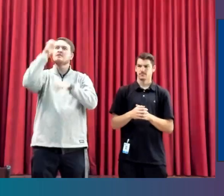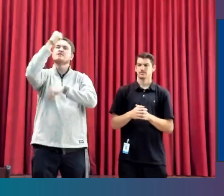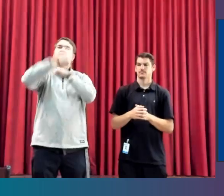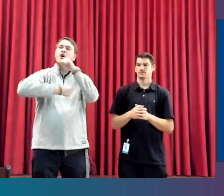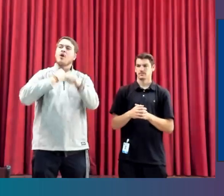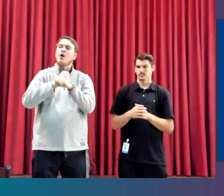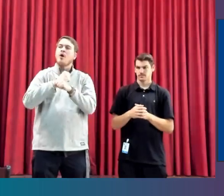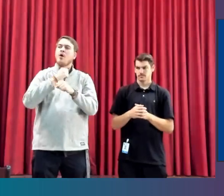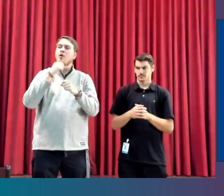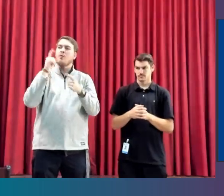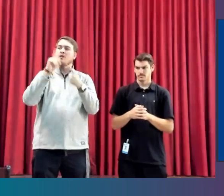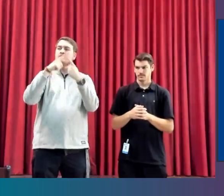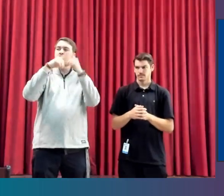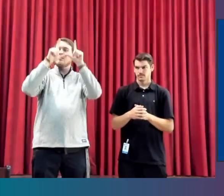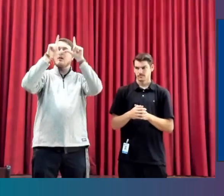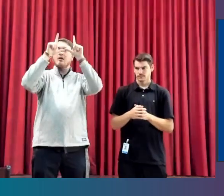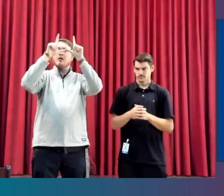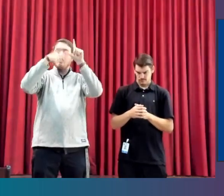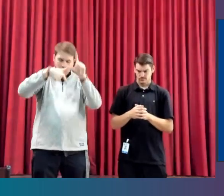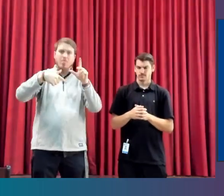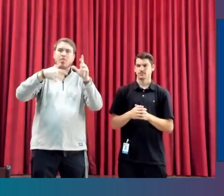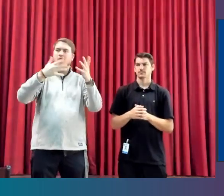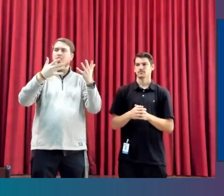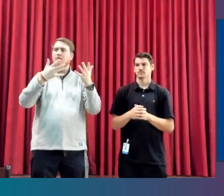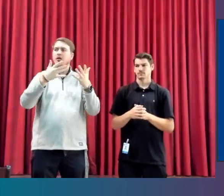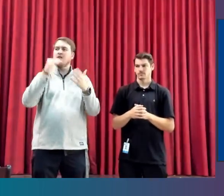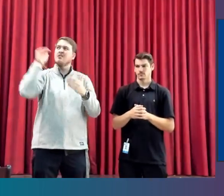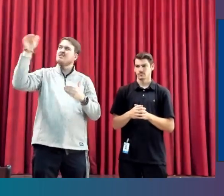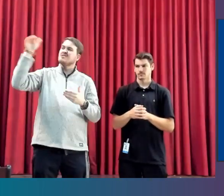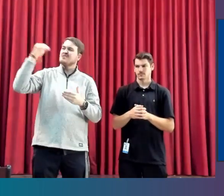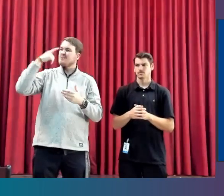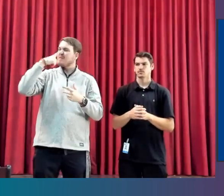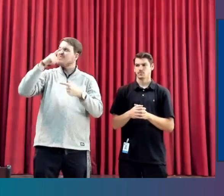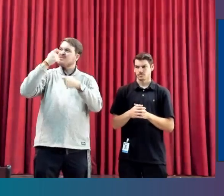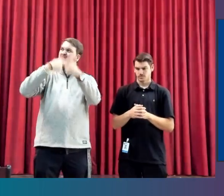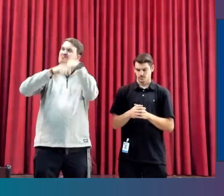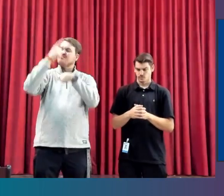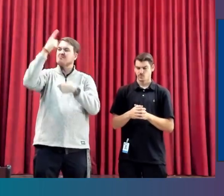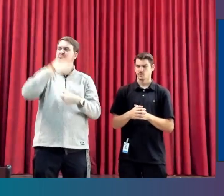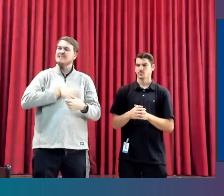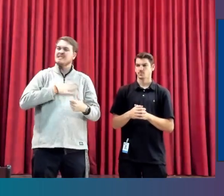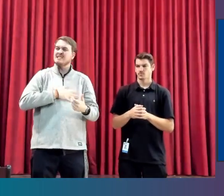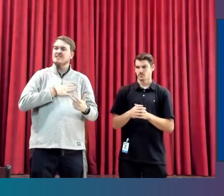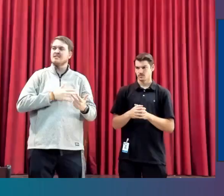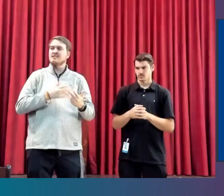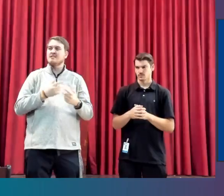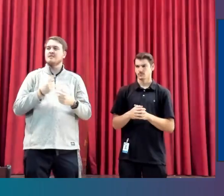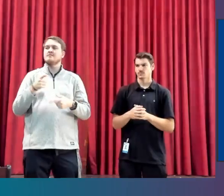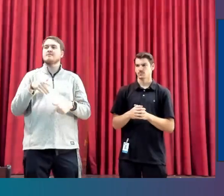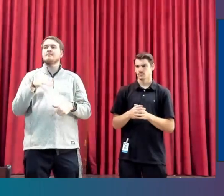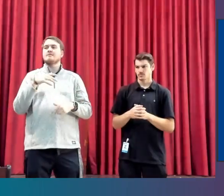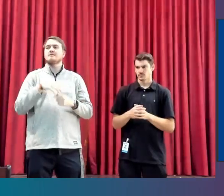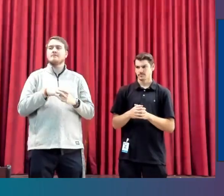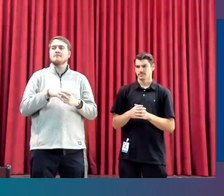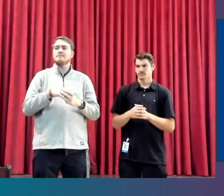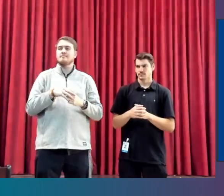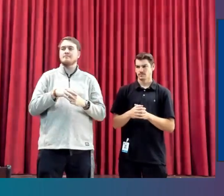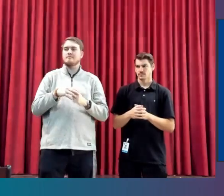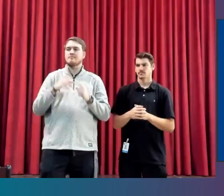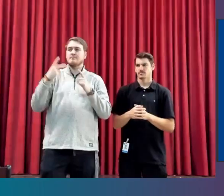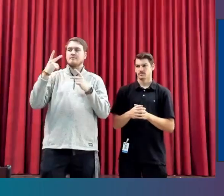alarm, sometimes they go for 10 years, they expire, right?